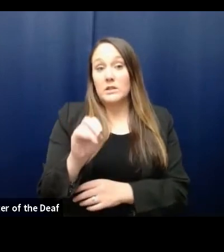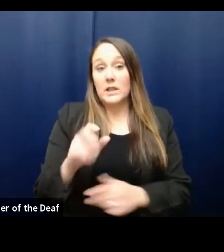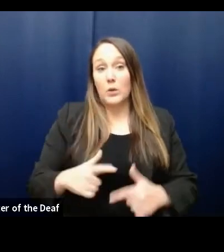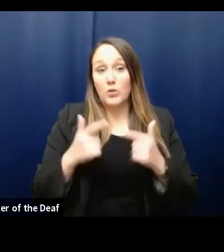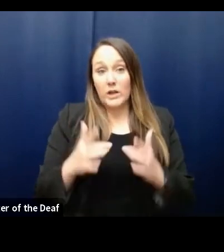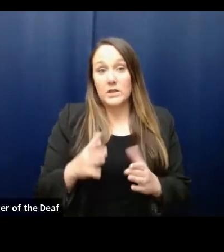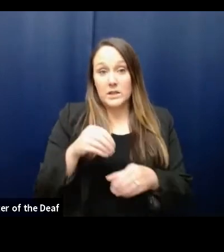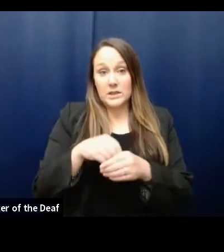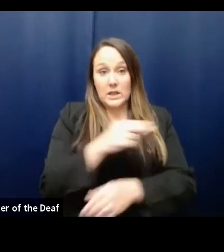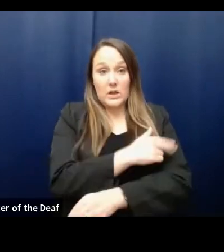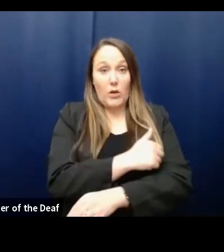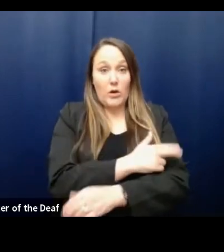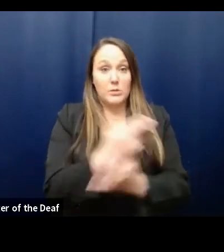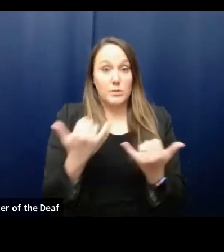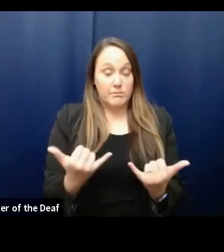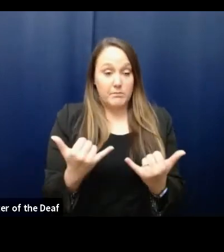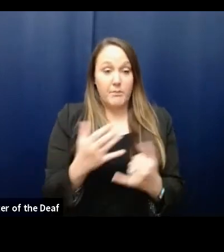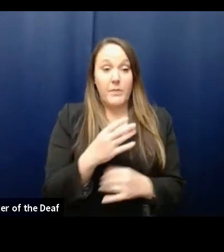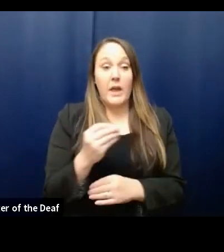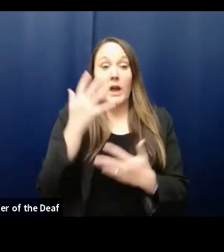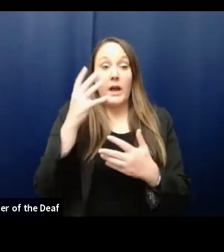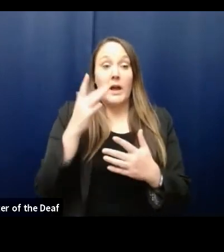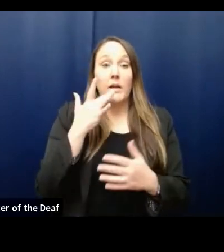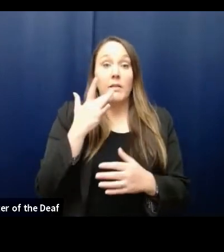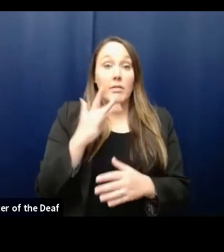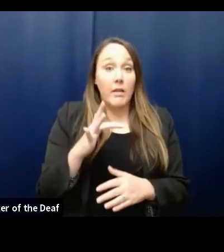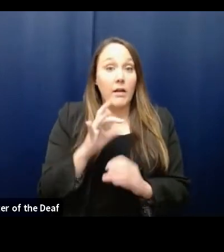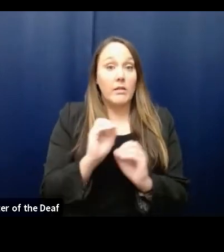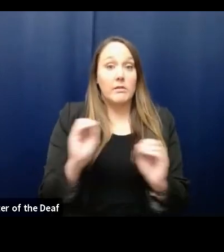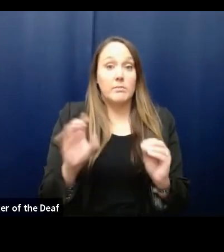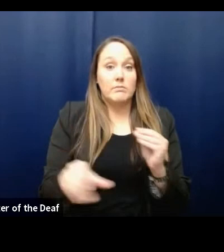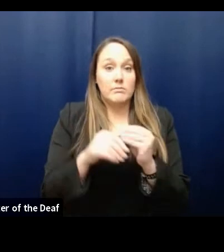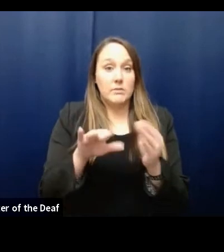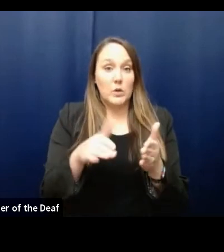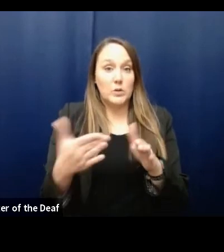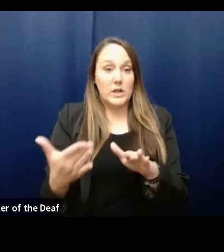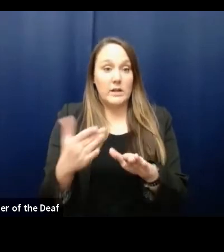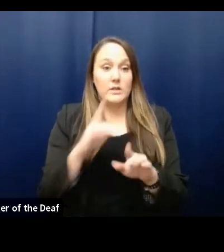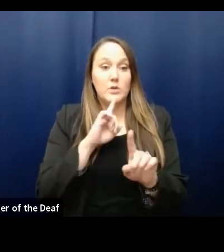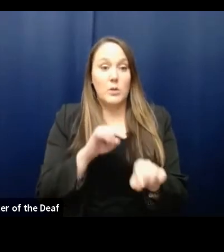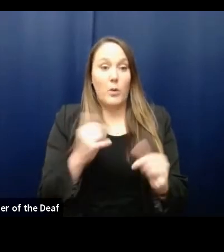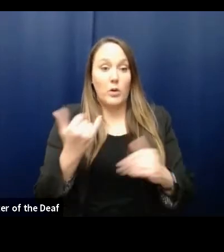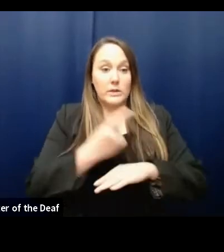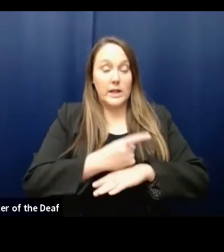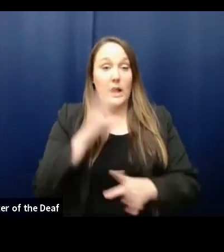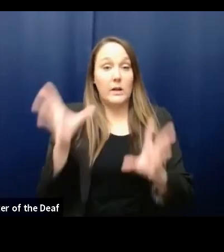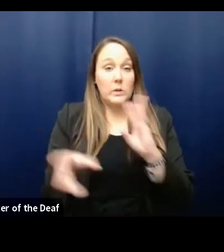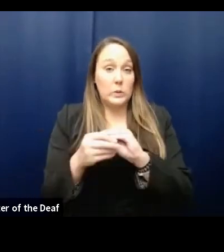currently hospitalized. And fortunately, we have no deaths to report today, keeping our total at 90.